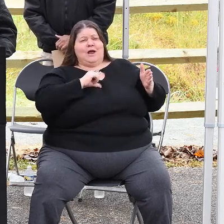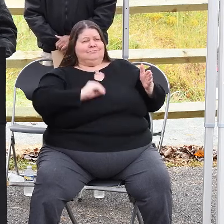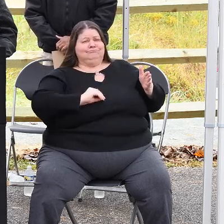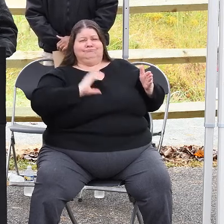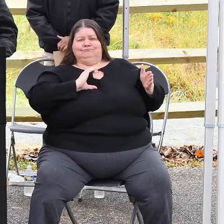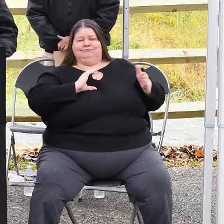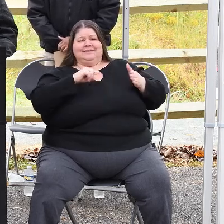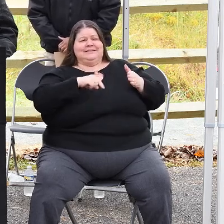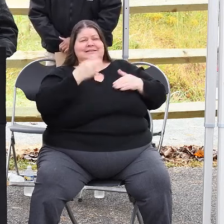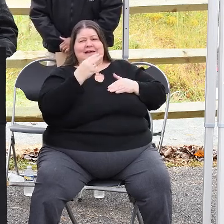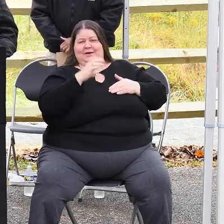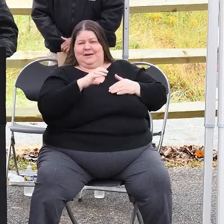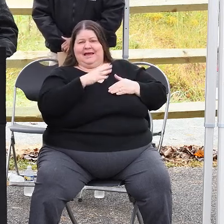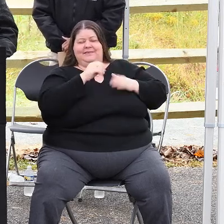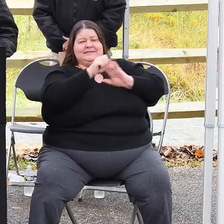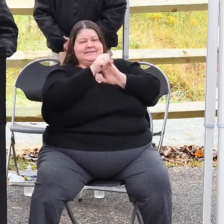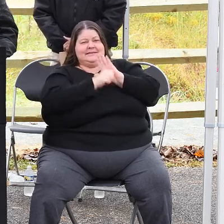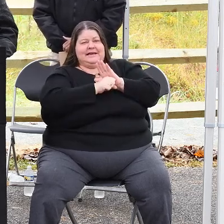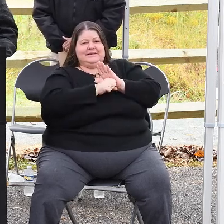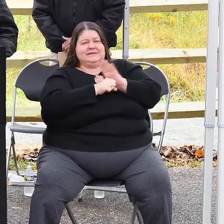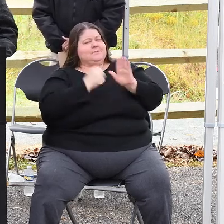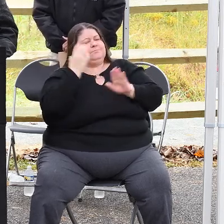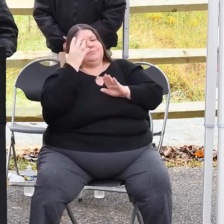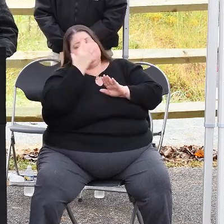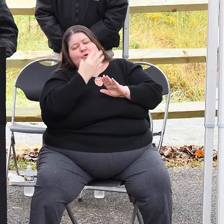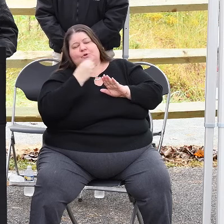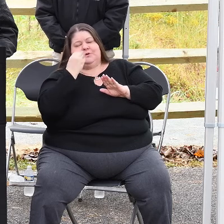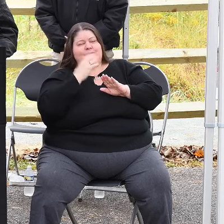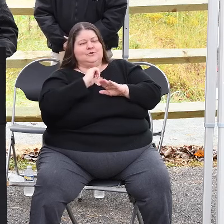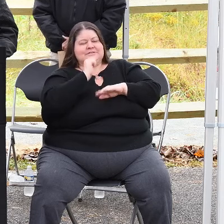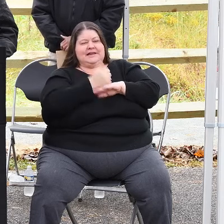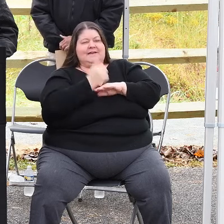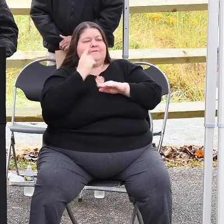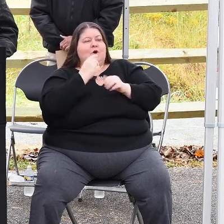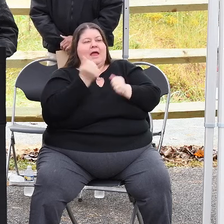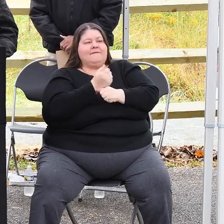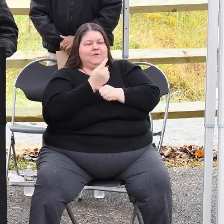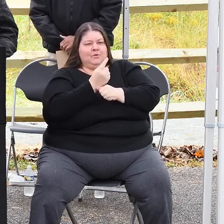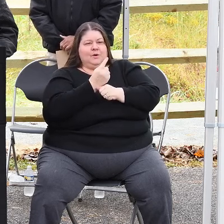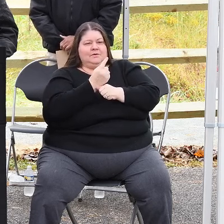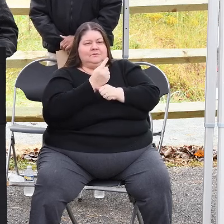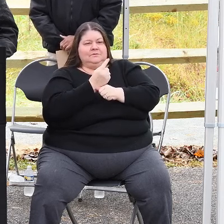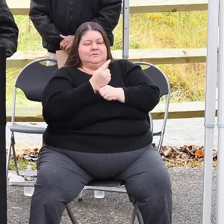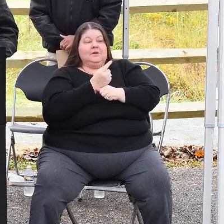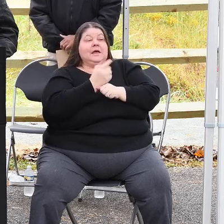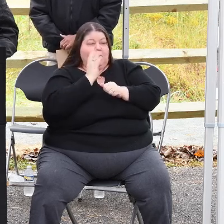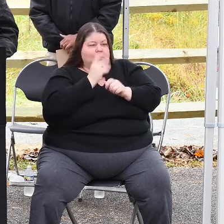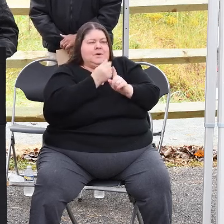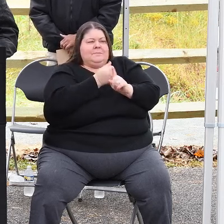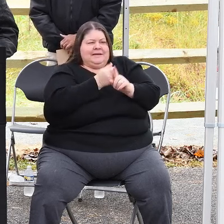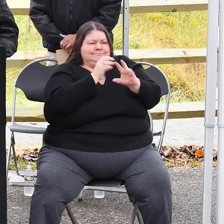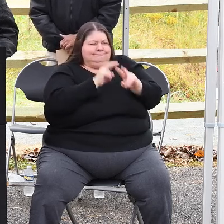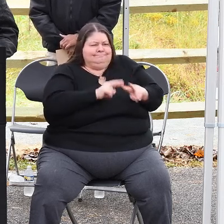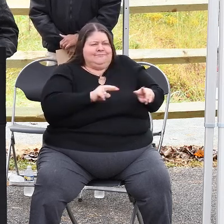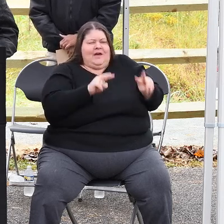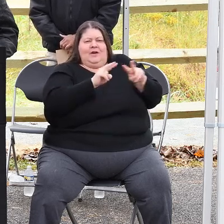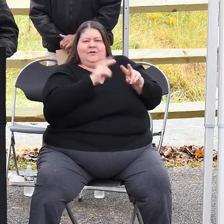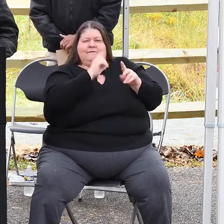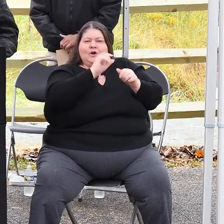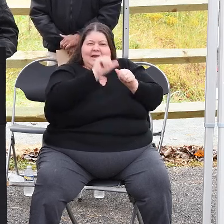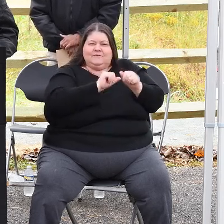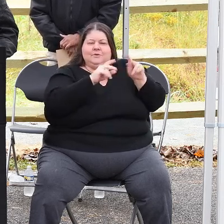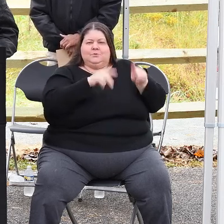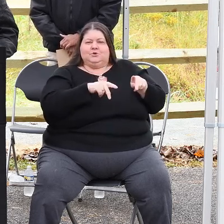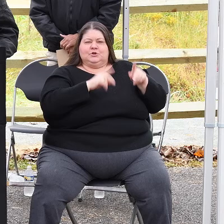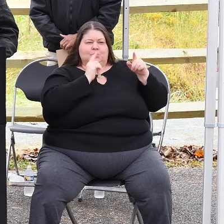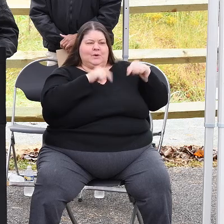state. This beautiful setting is something for everyone. It will have value for every person, I believe,